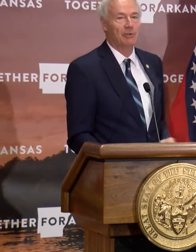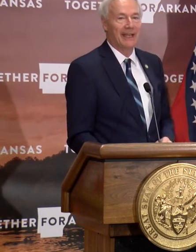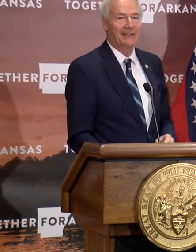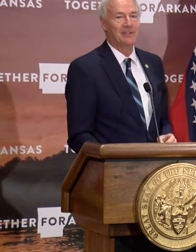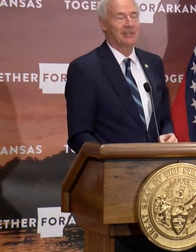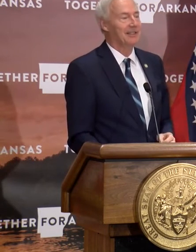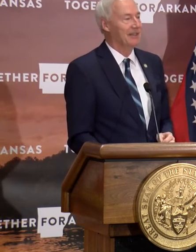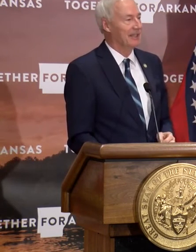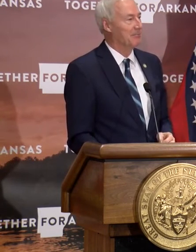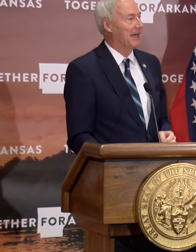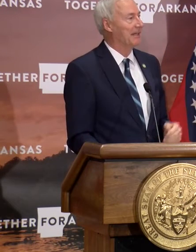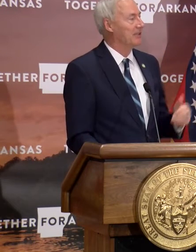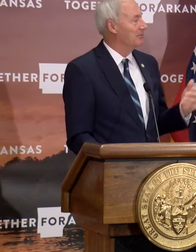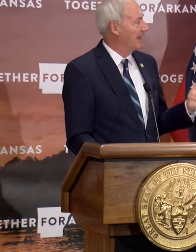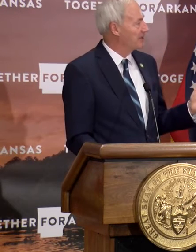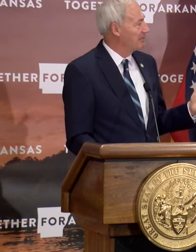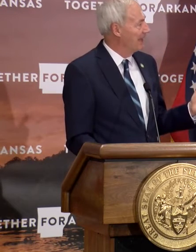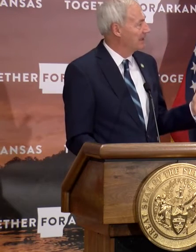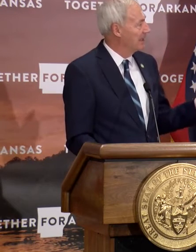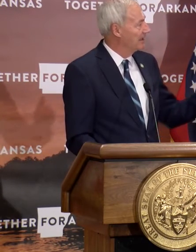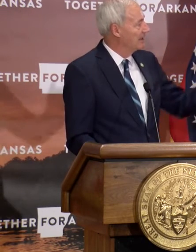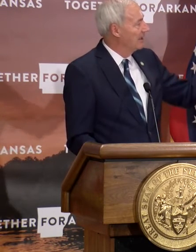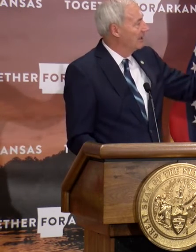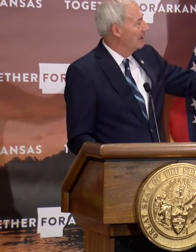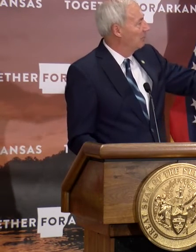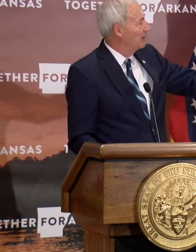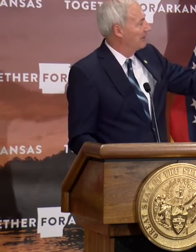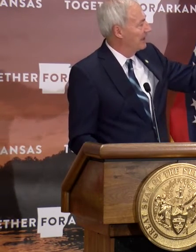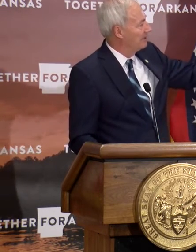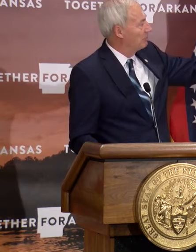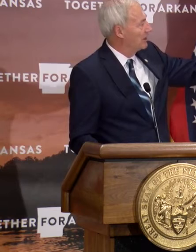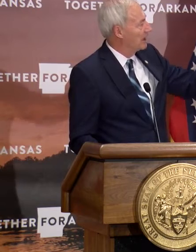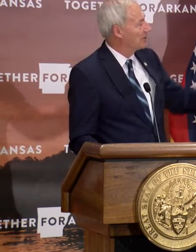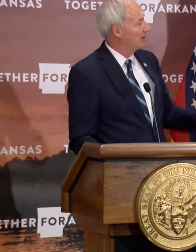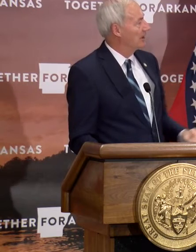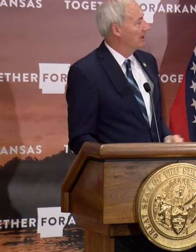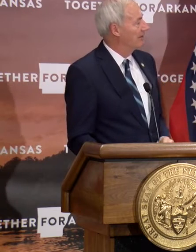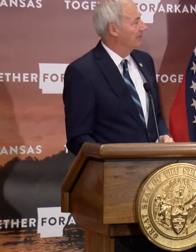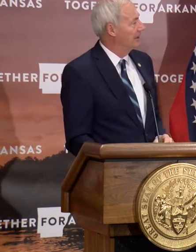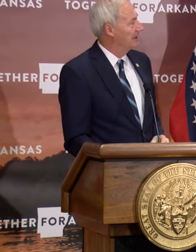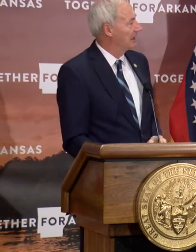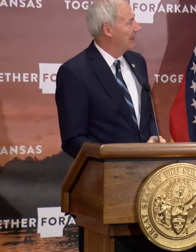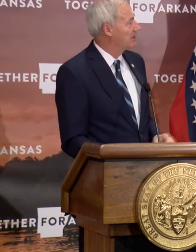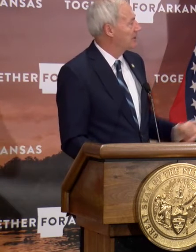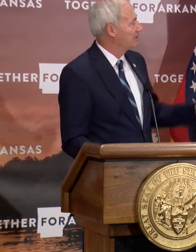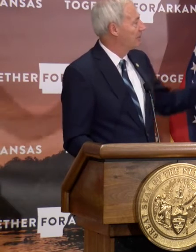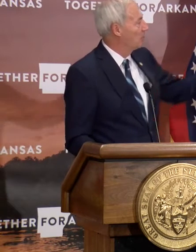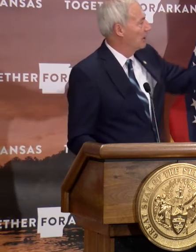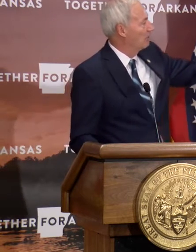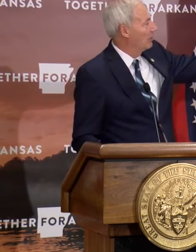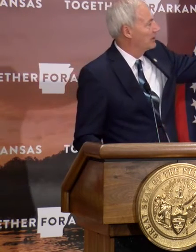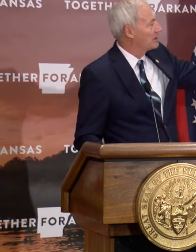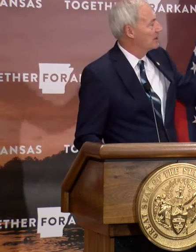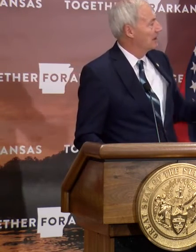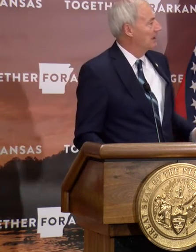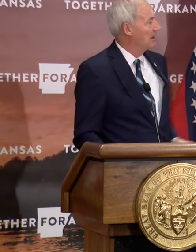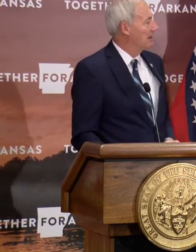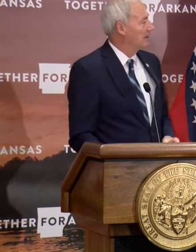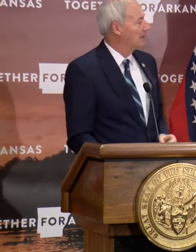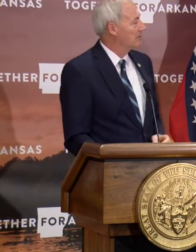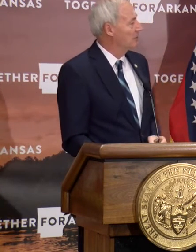believe that you can see the impact of the mask mandate with a reduction of the cases from where it